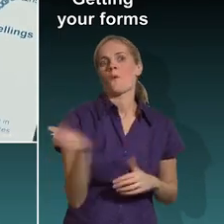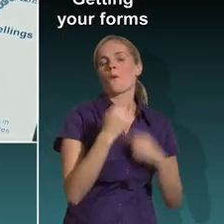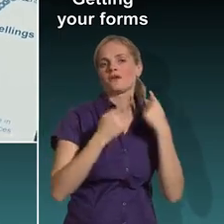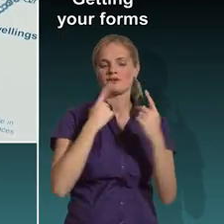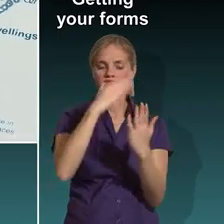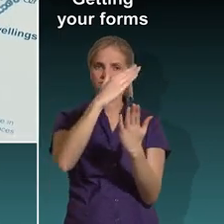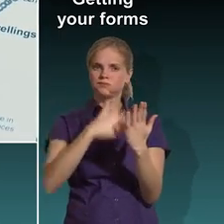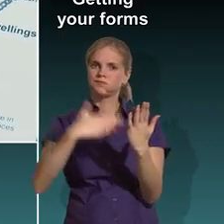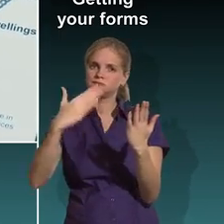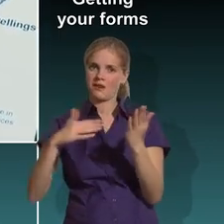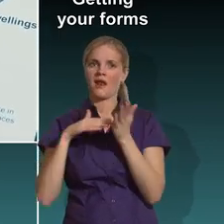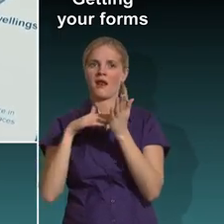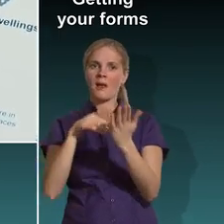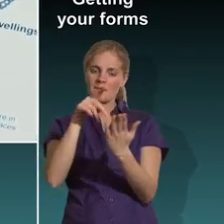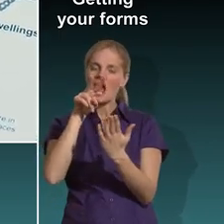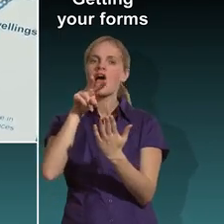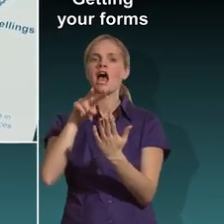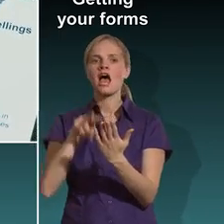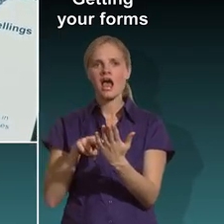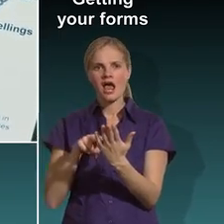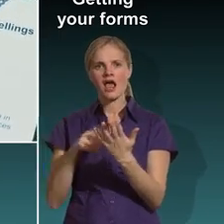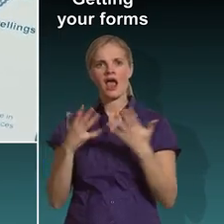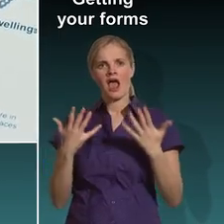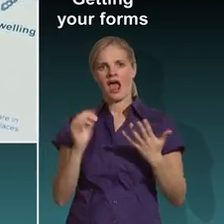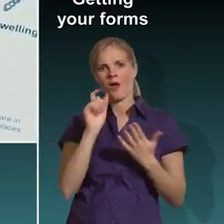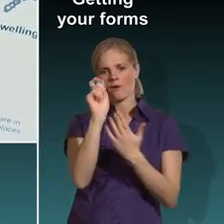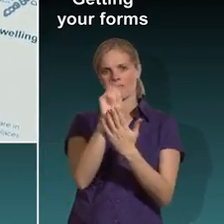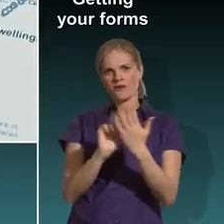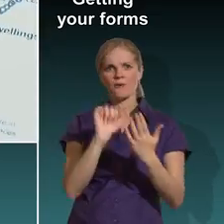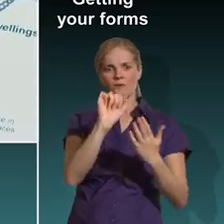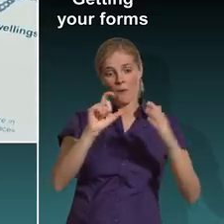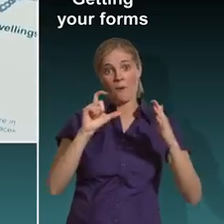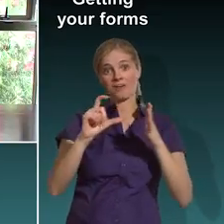Plus, you'll be given guide notes, a brochure.